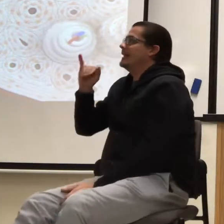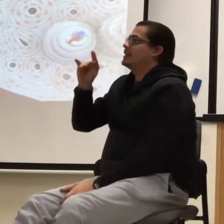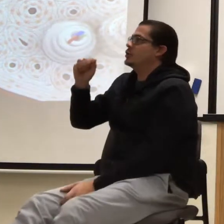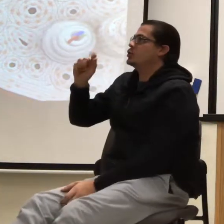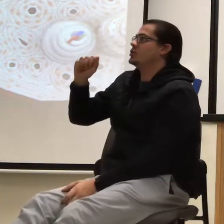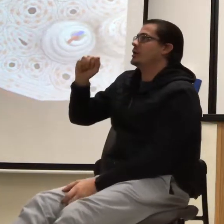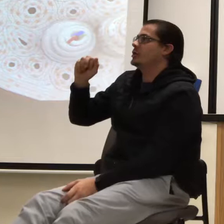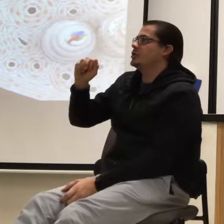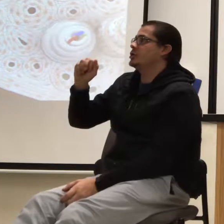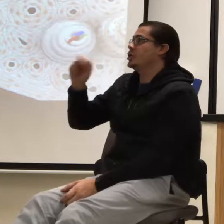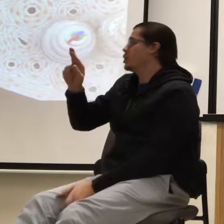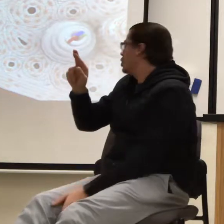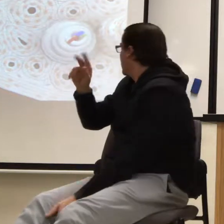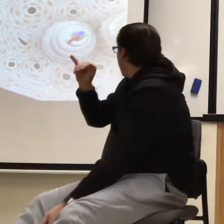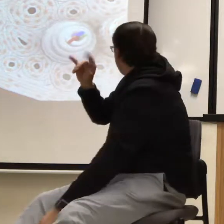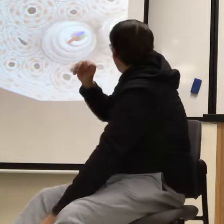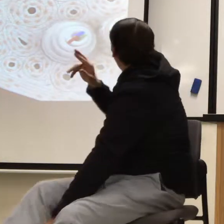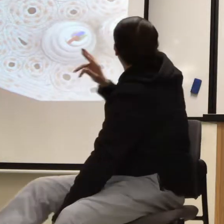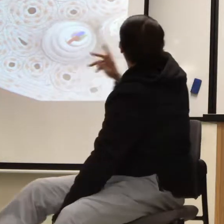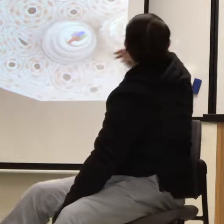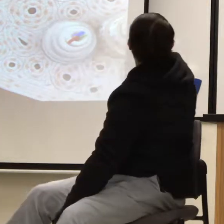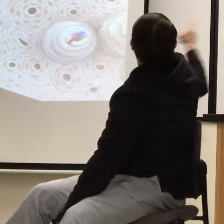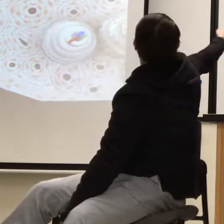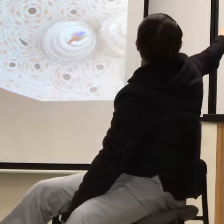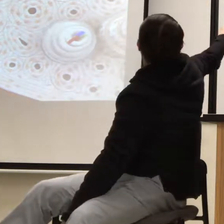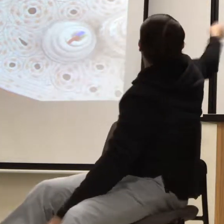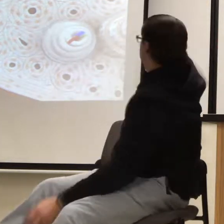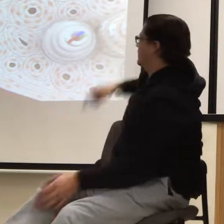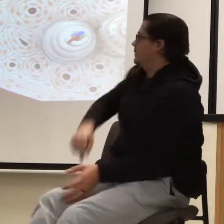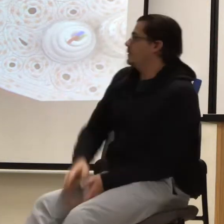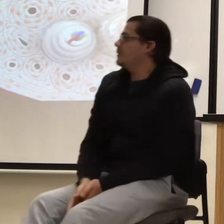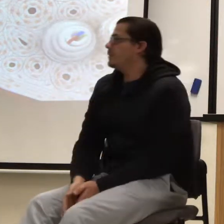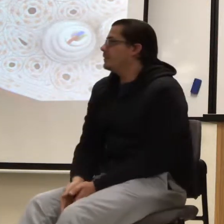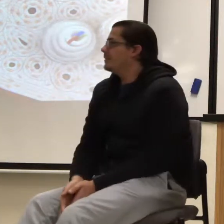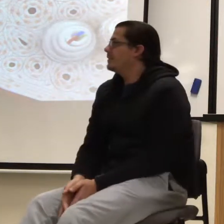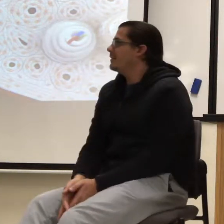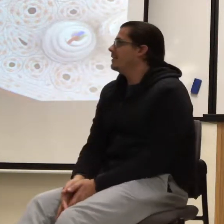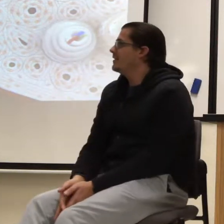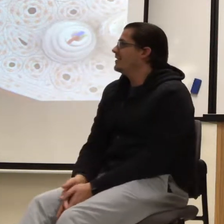Interstitial lamella gap fillers.